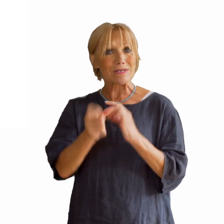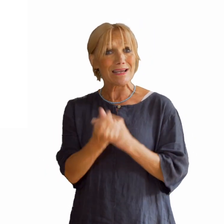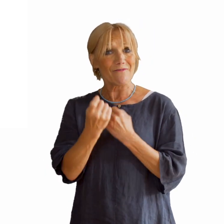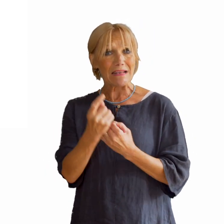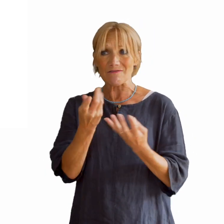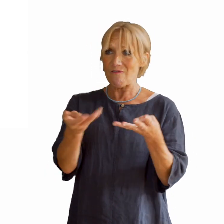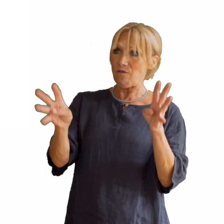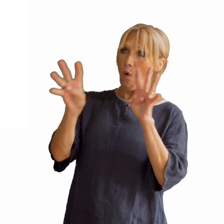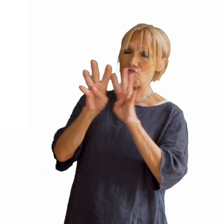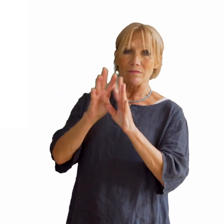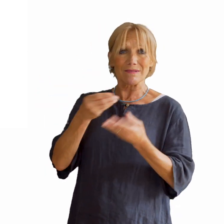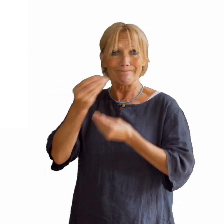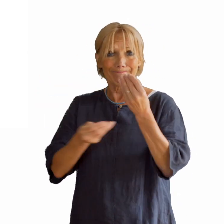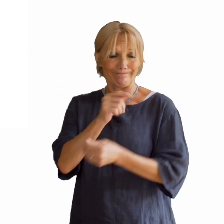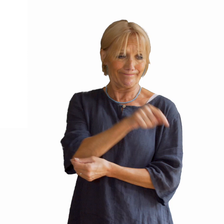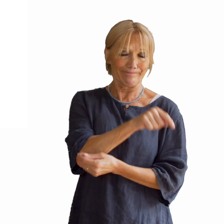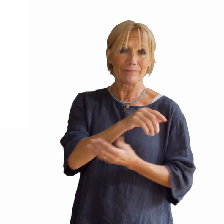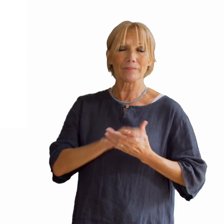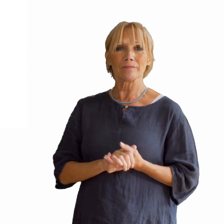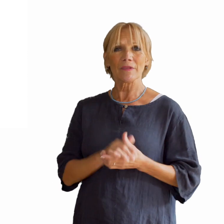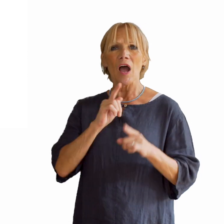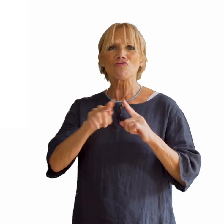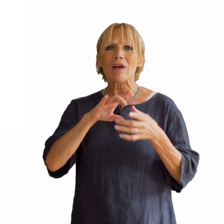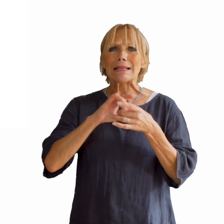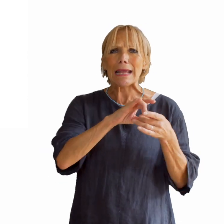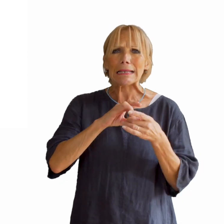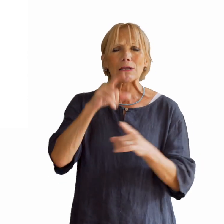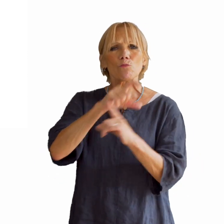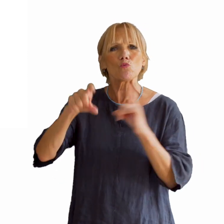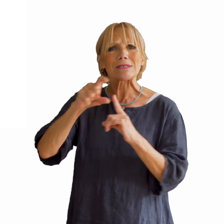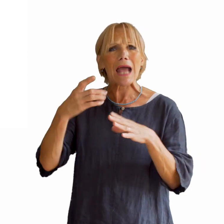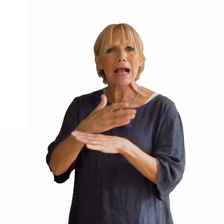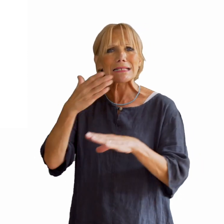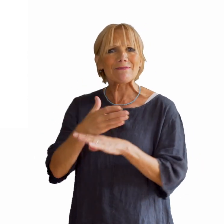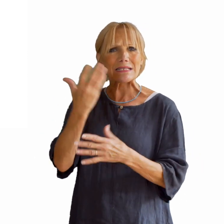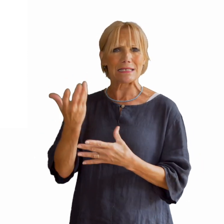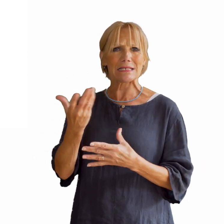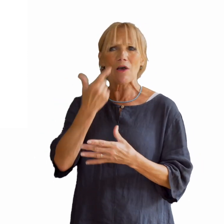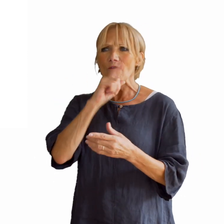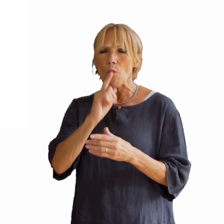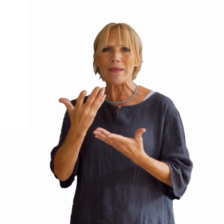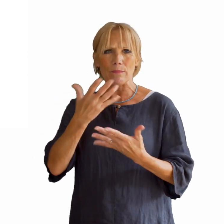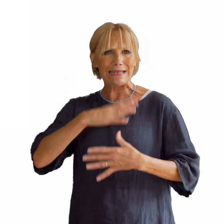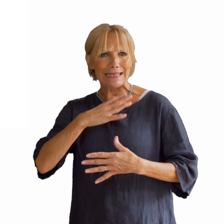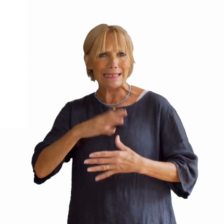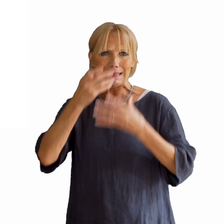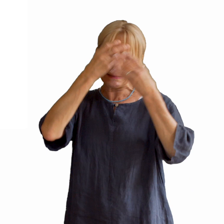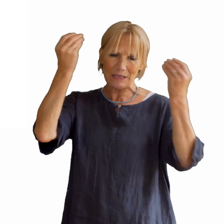this. Try to link in with existing community activity to support people in need, particularly around